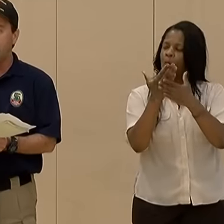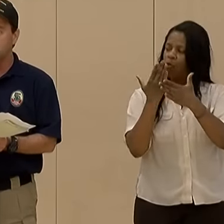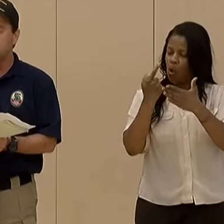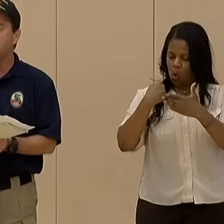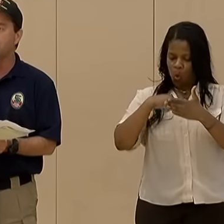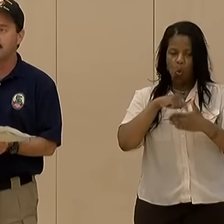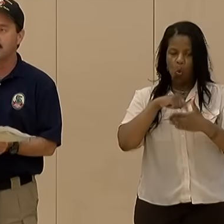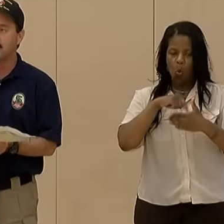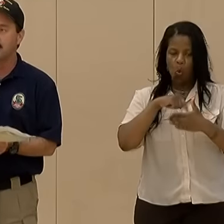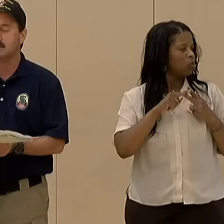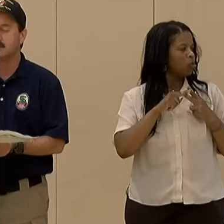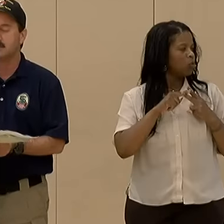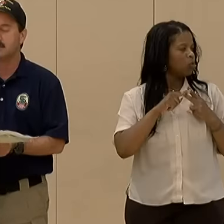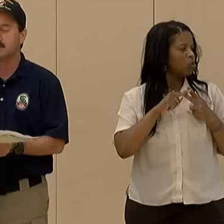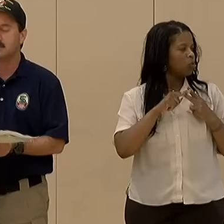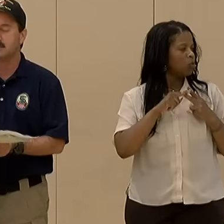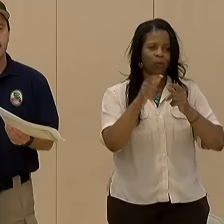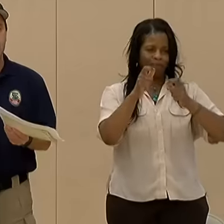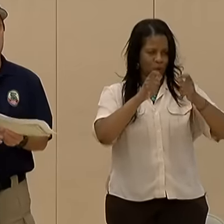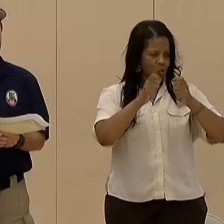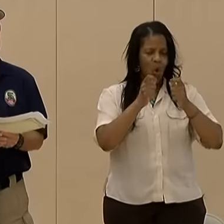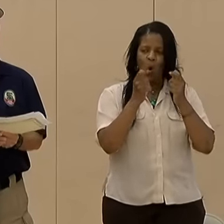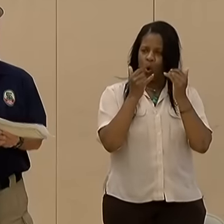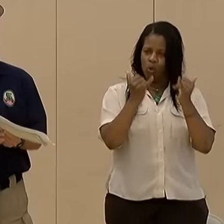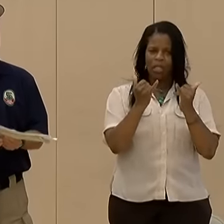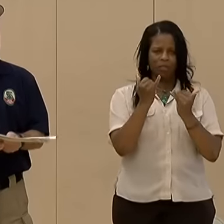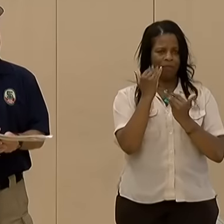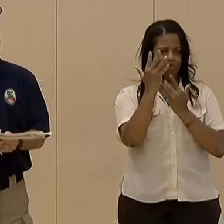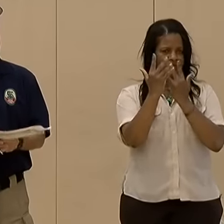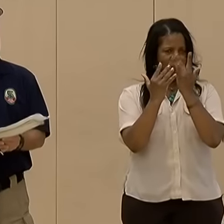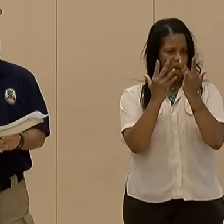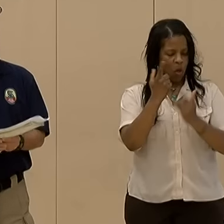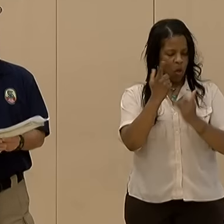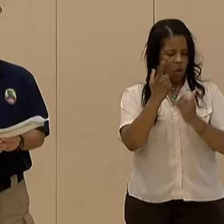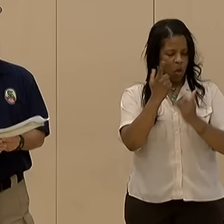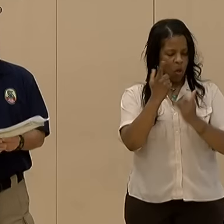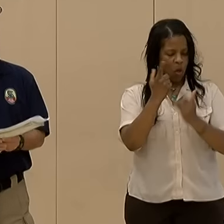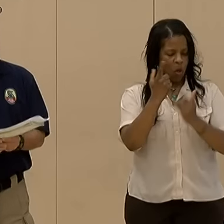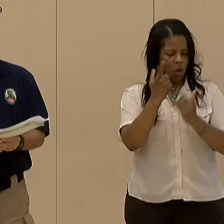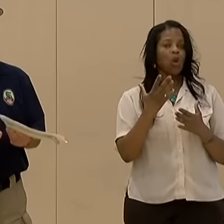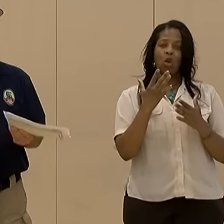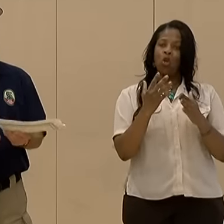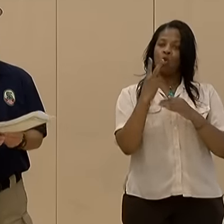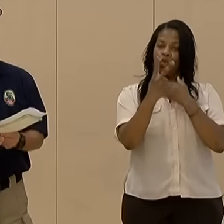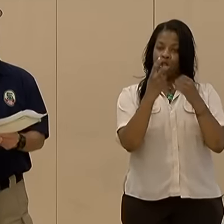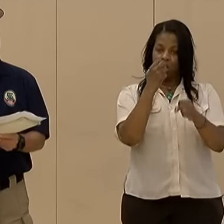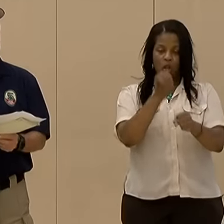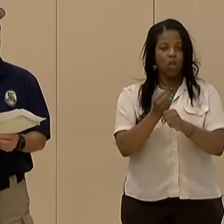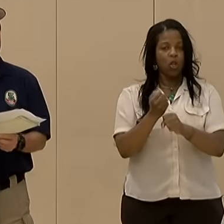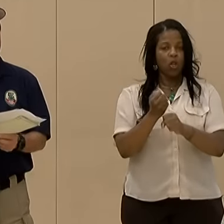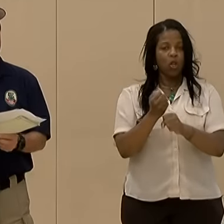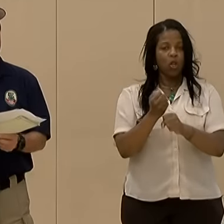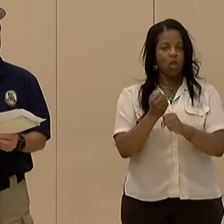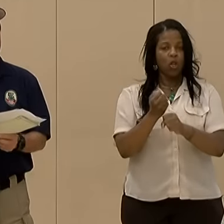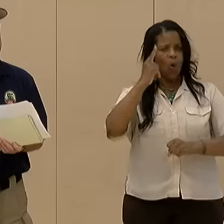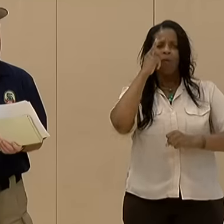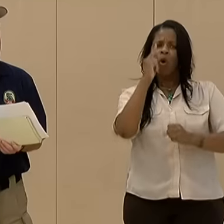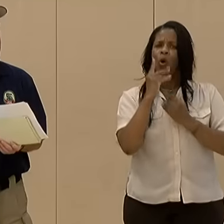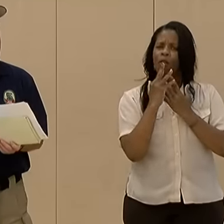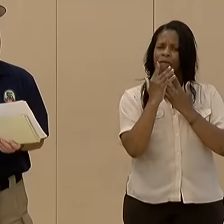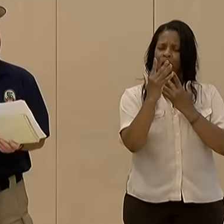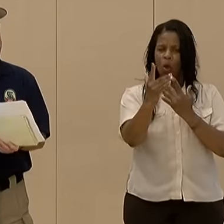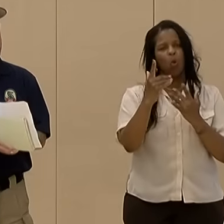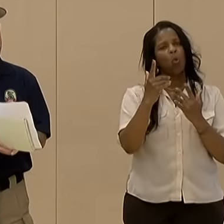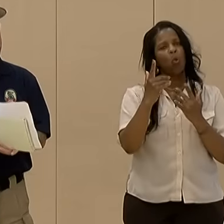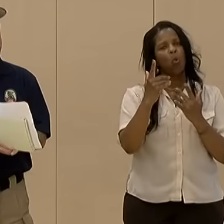the management of this incident, we were a team that was here 2 years ago for the Wave Fire, and we have a lot of personnel in our